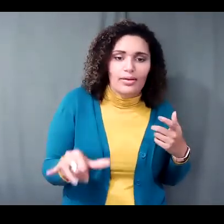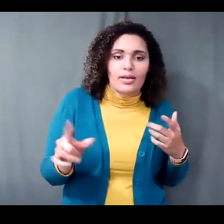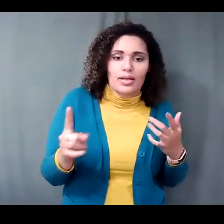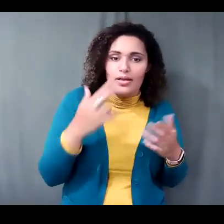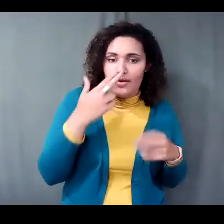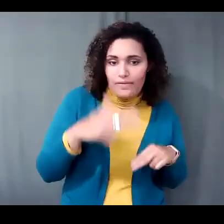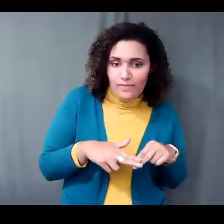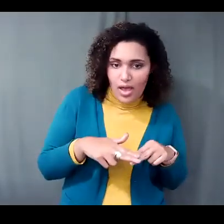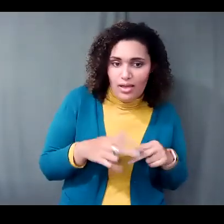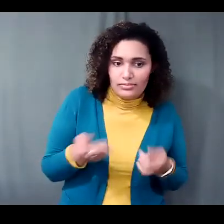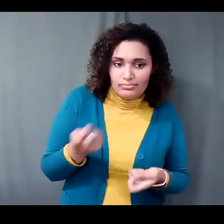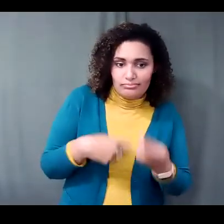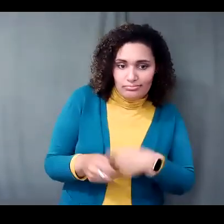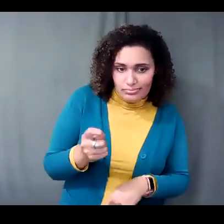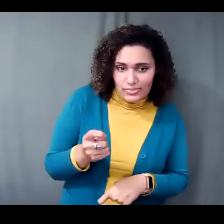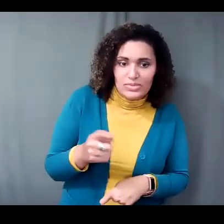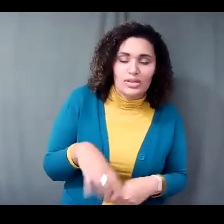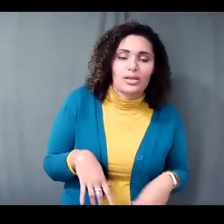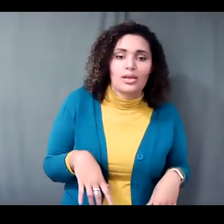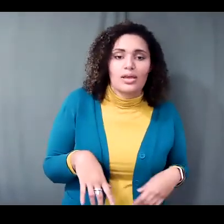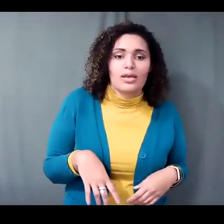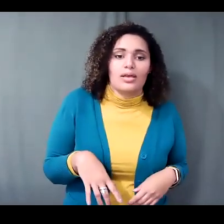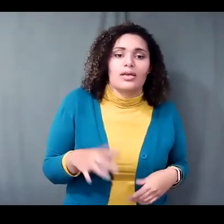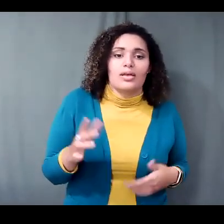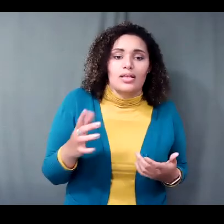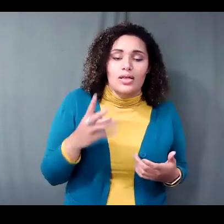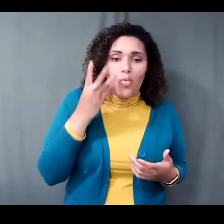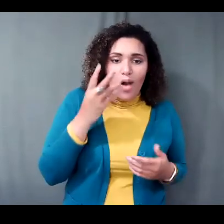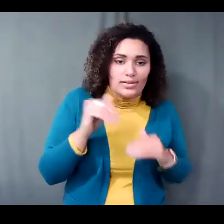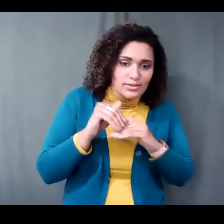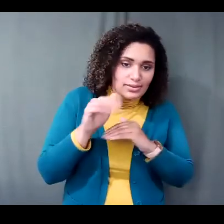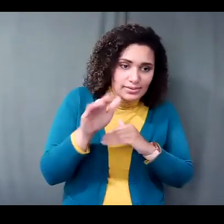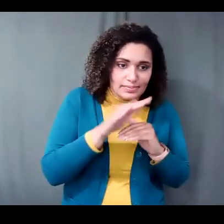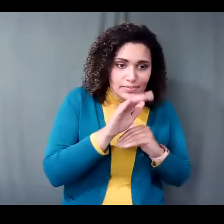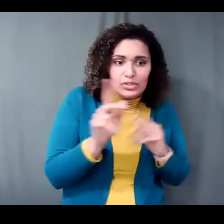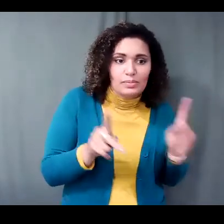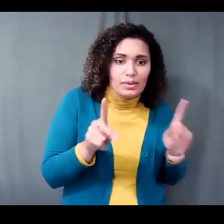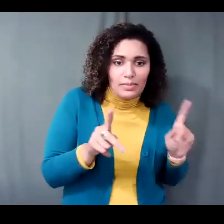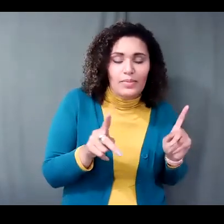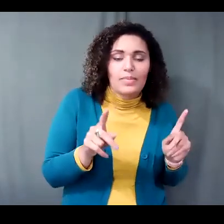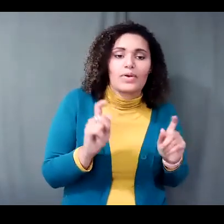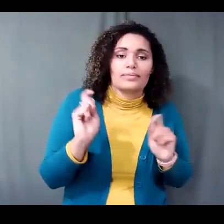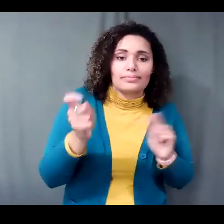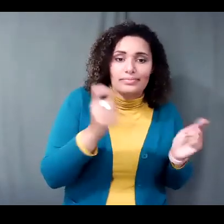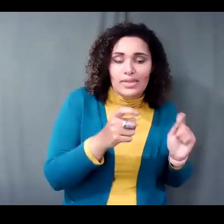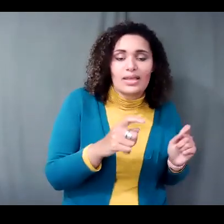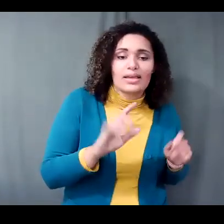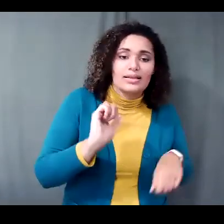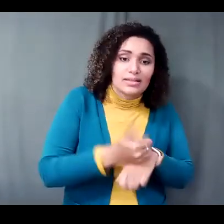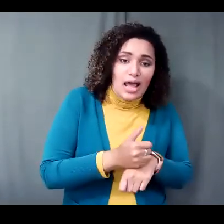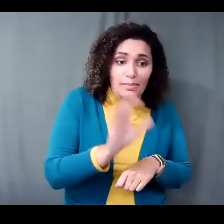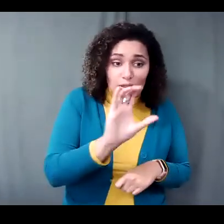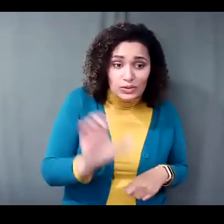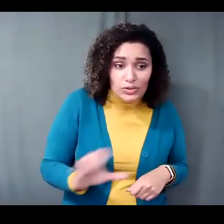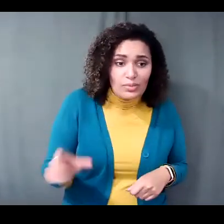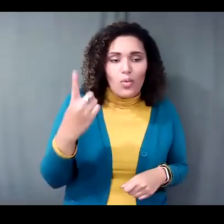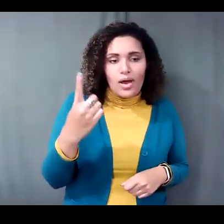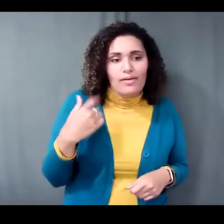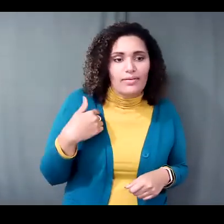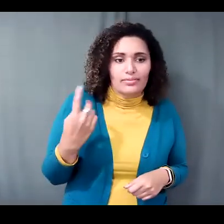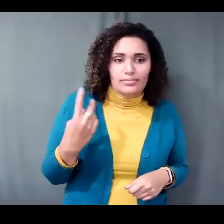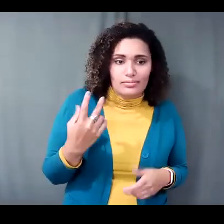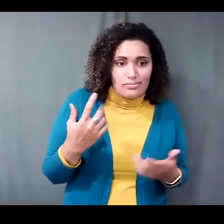of sort of 6 till 9, just because we think the sun will help keep everybody a little bit warmer. And then poor musicians get up there.